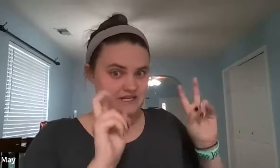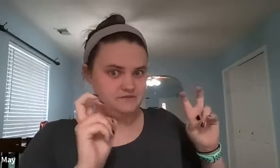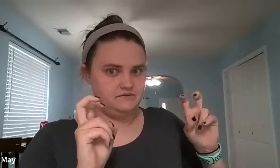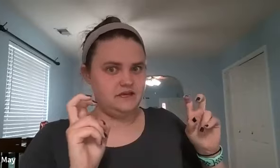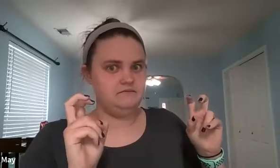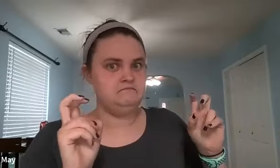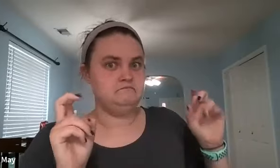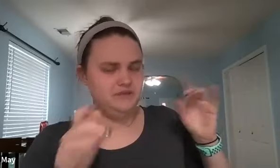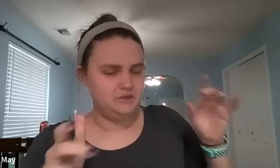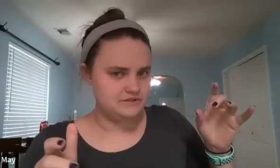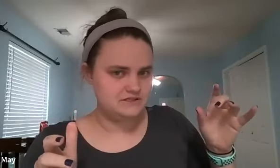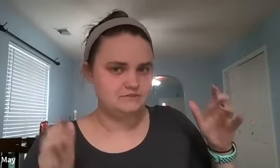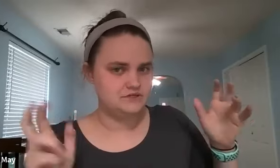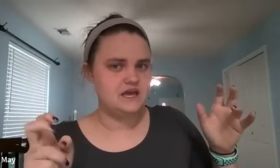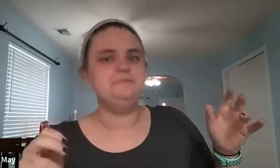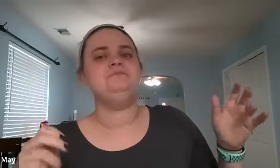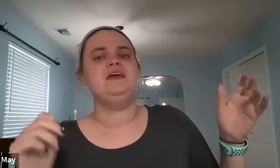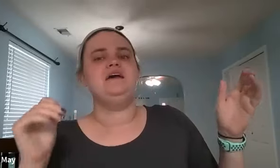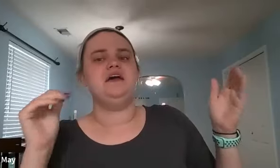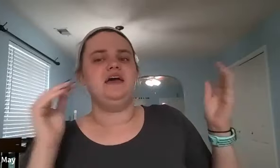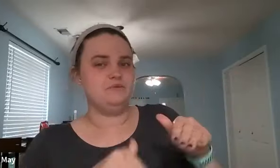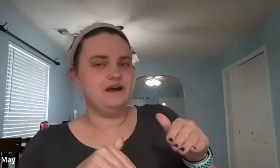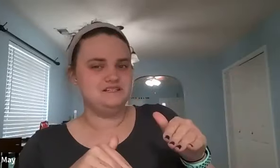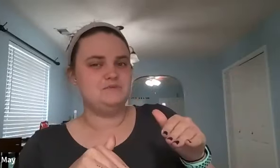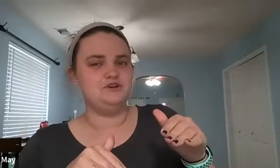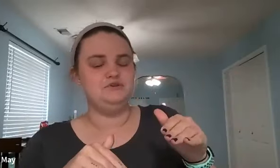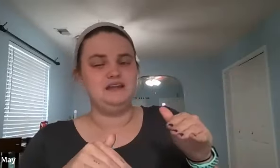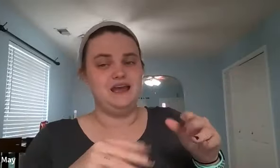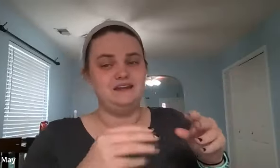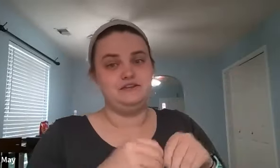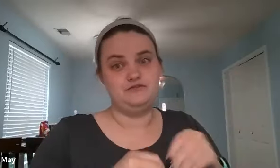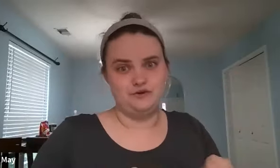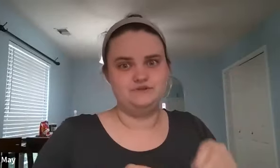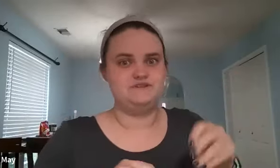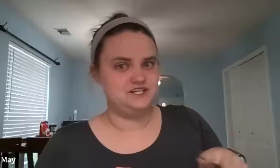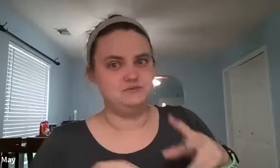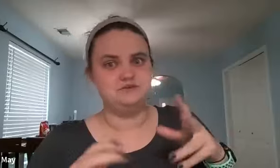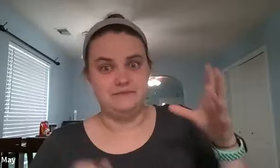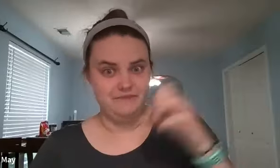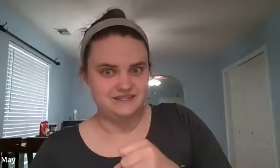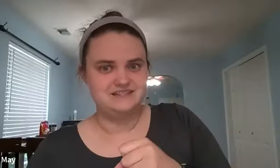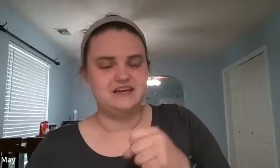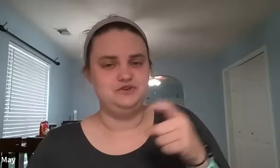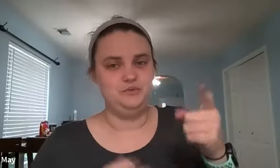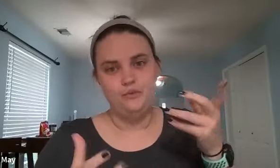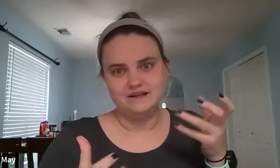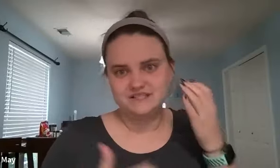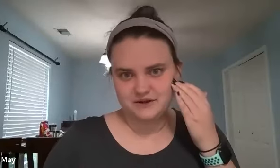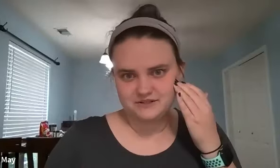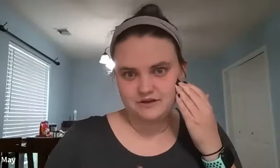types of like meals per se. And then we'll have a time where you can add any other fruits, vegetables that I missed that you want to know as well.